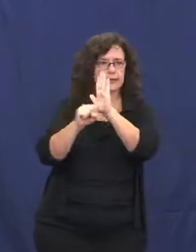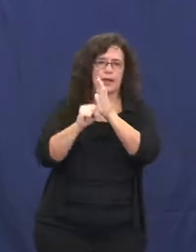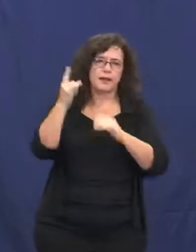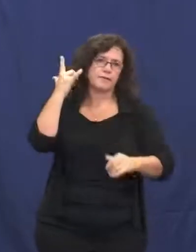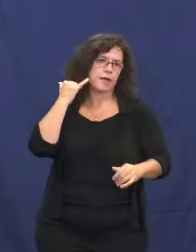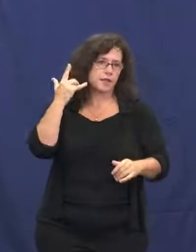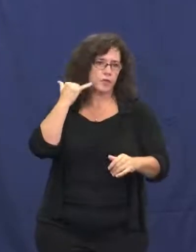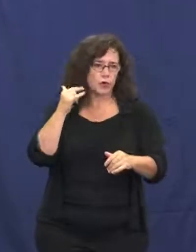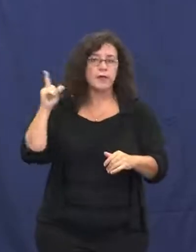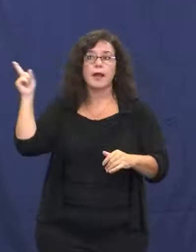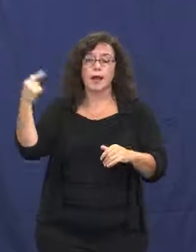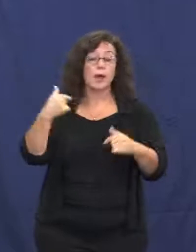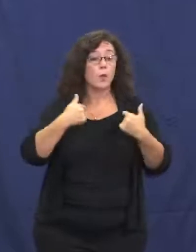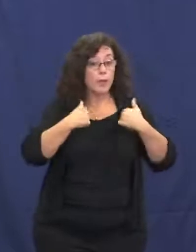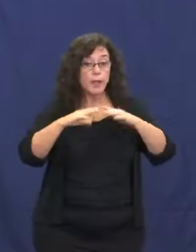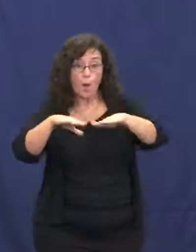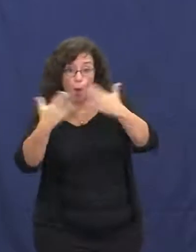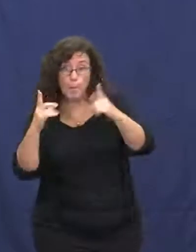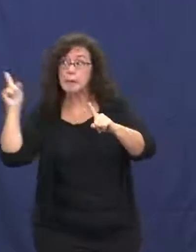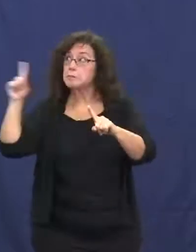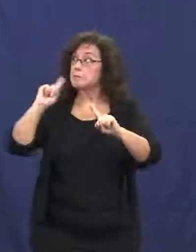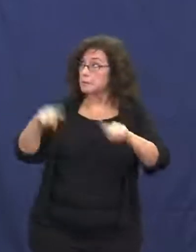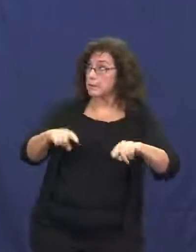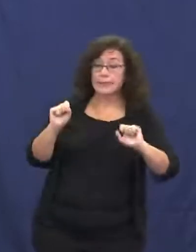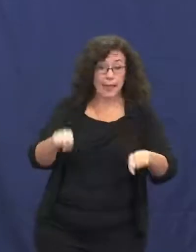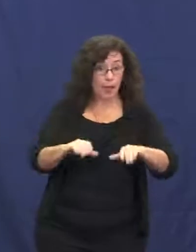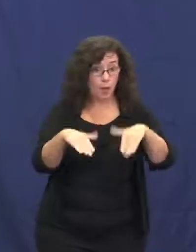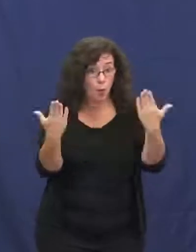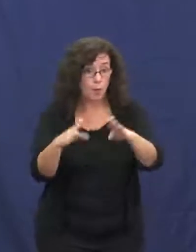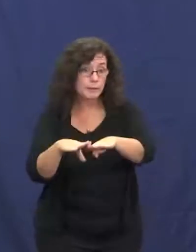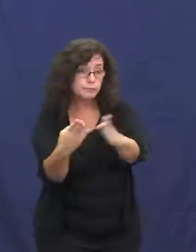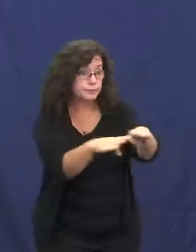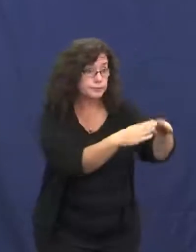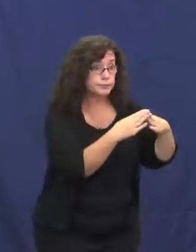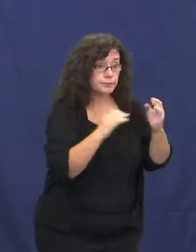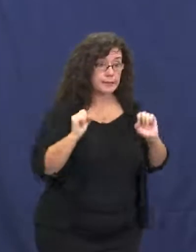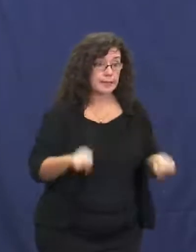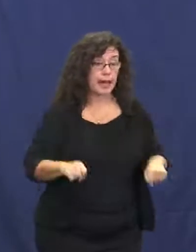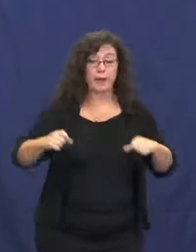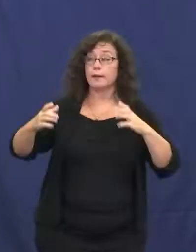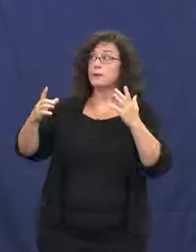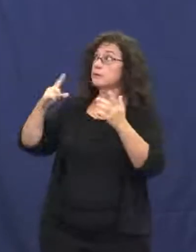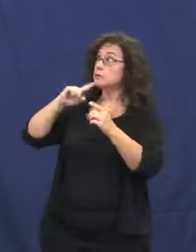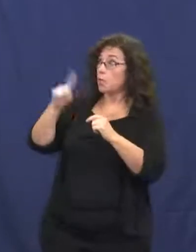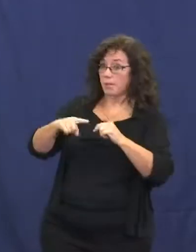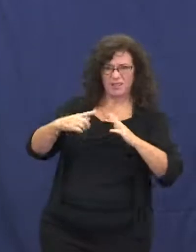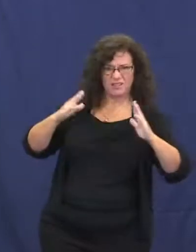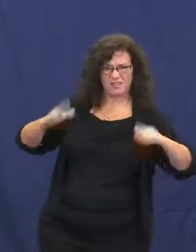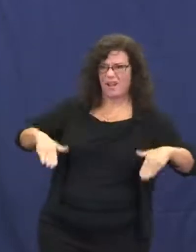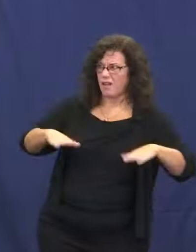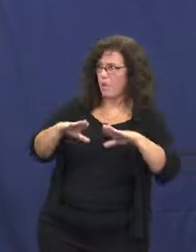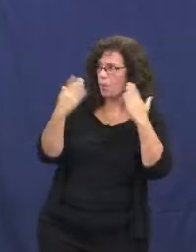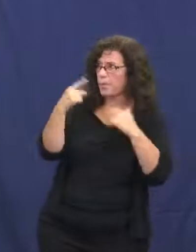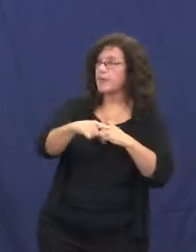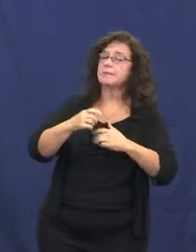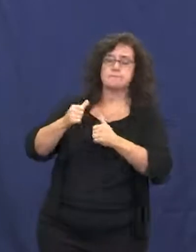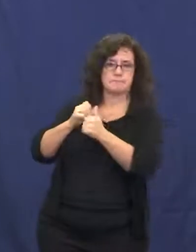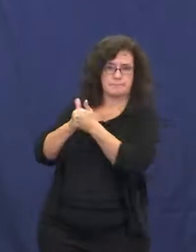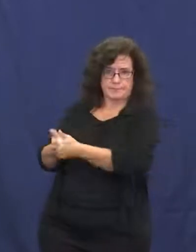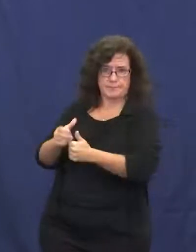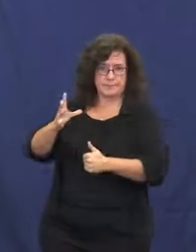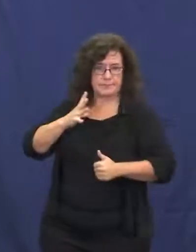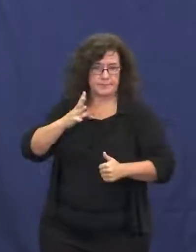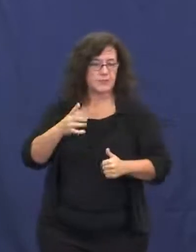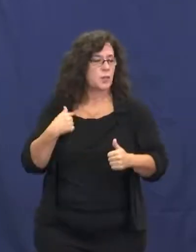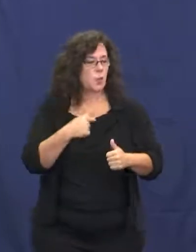to open in tiers, in a tiered approach that the state has issued. We continue to be in the more restrictive